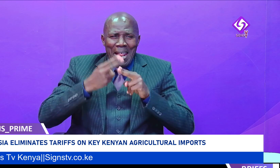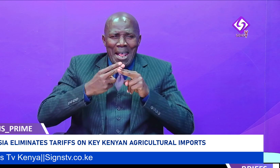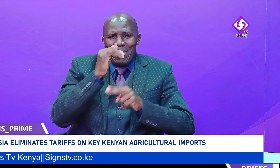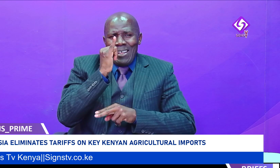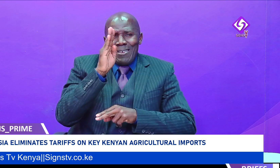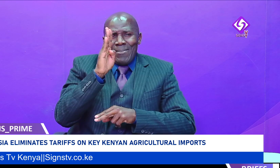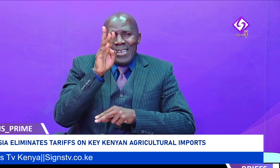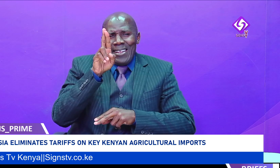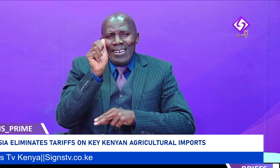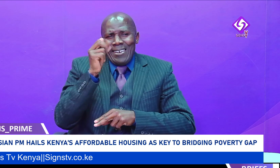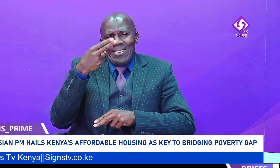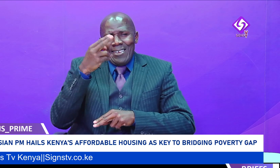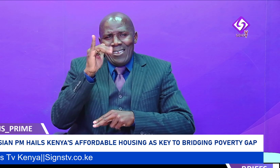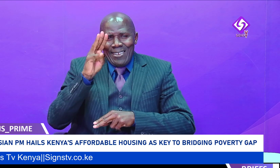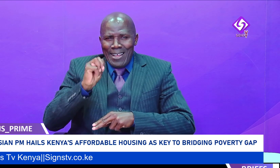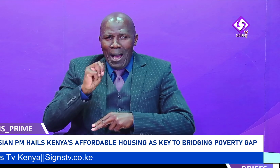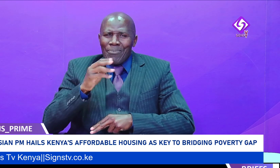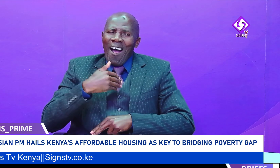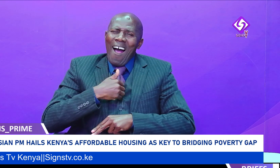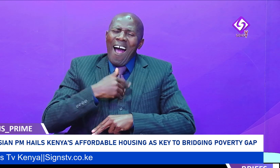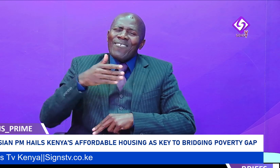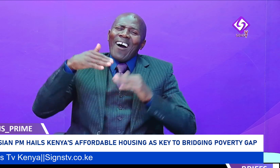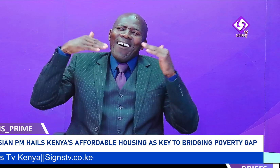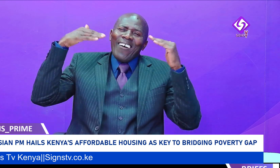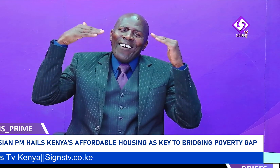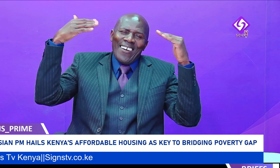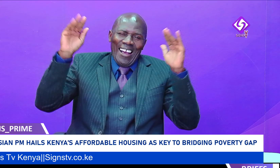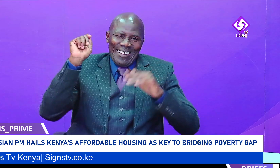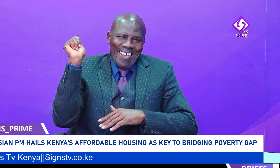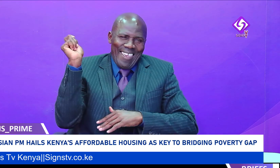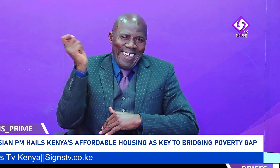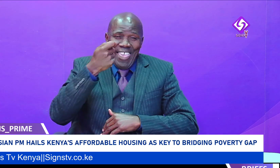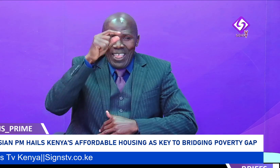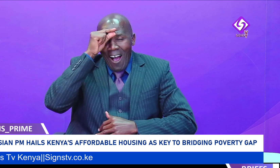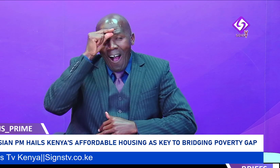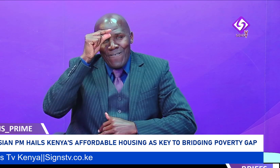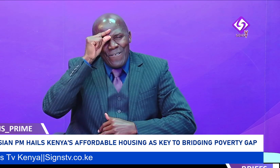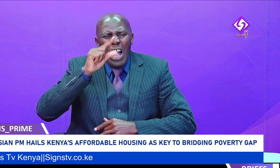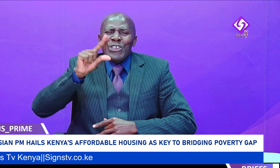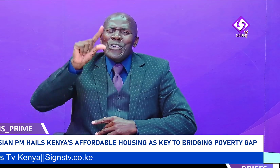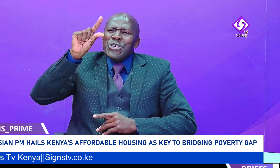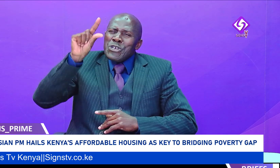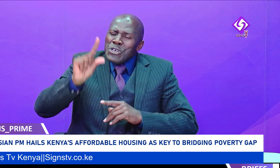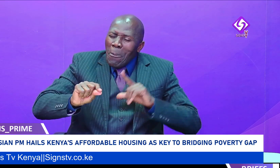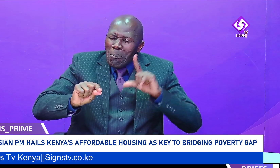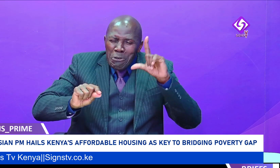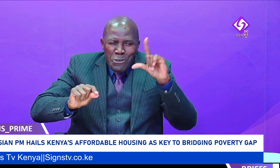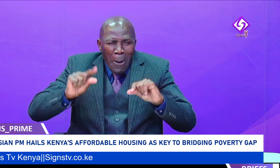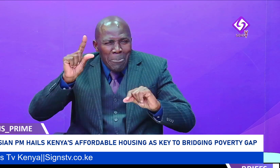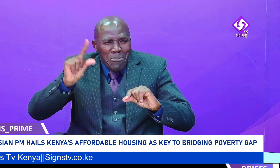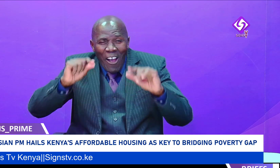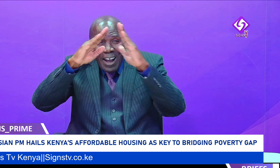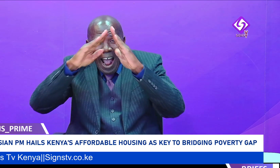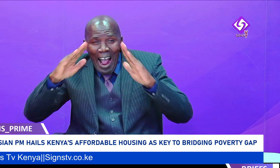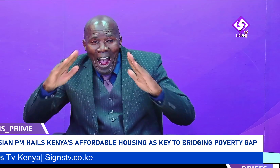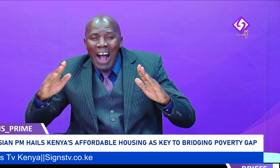Moving on, visiting Malaysian Prime Minister Anwar bin Ibrahim has highly praised the